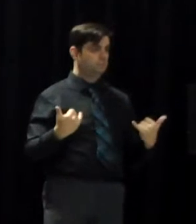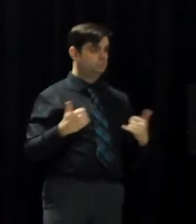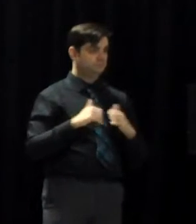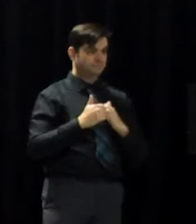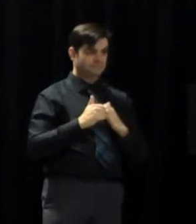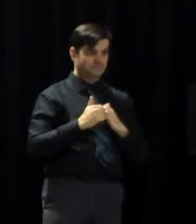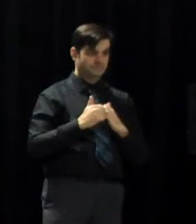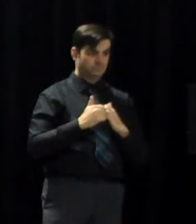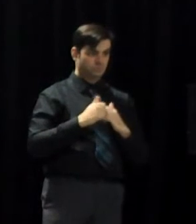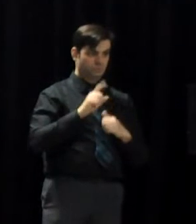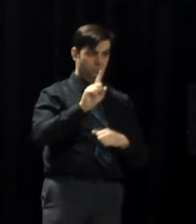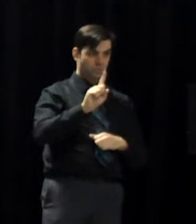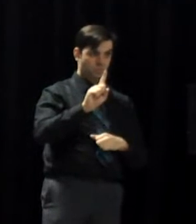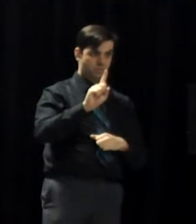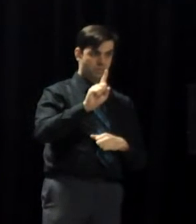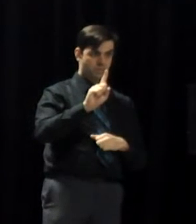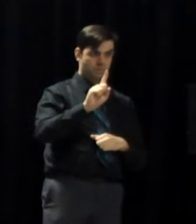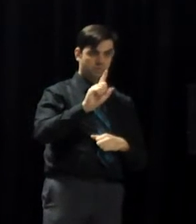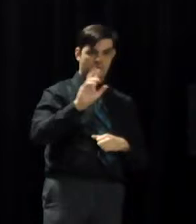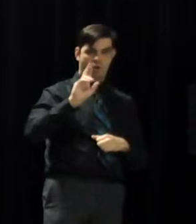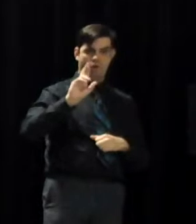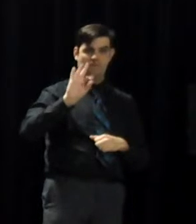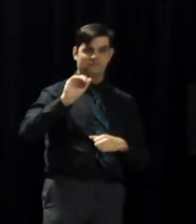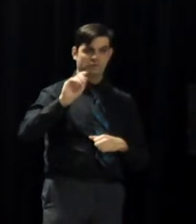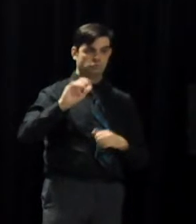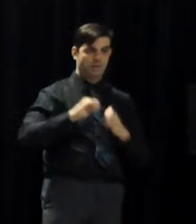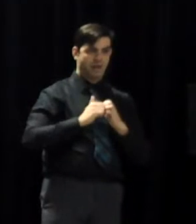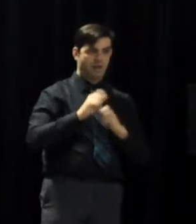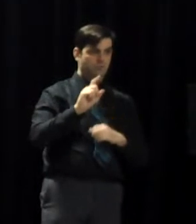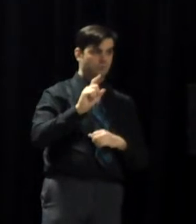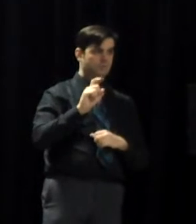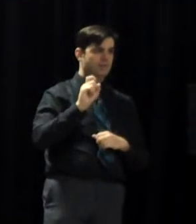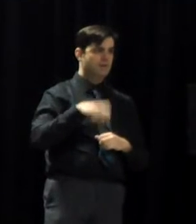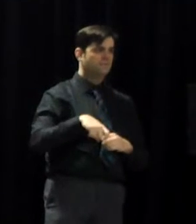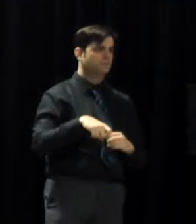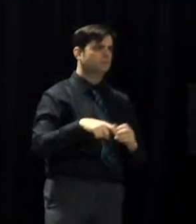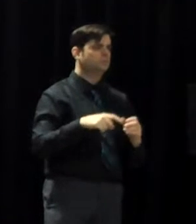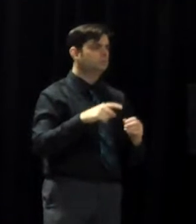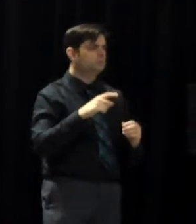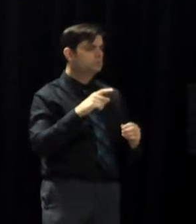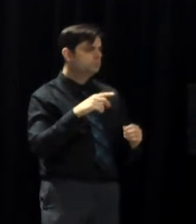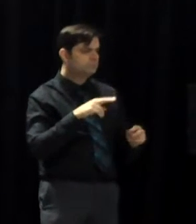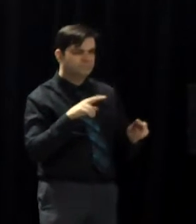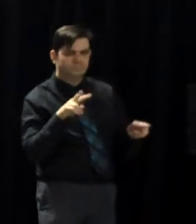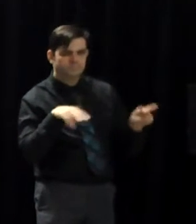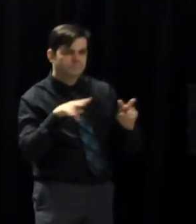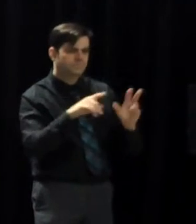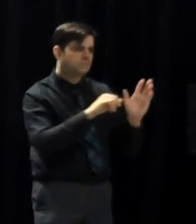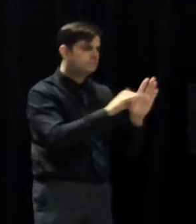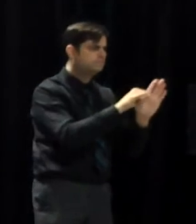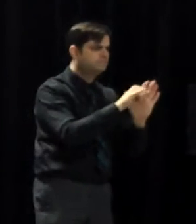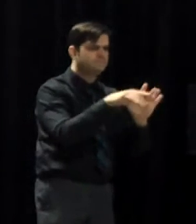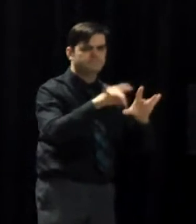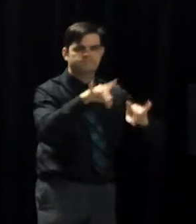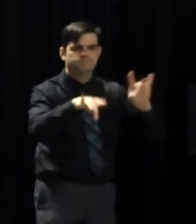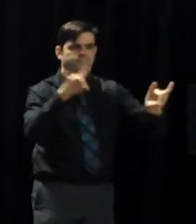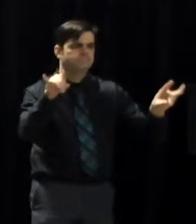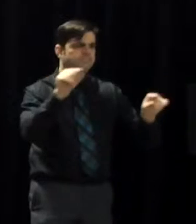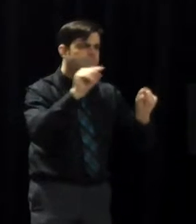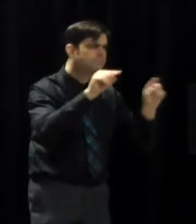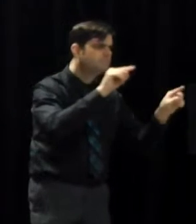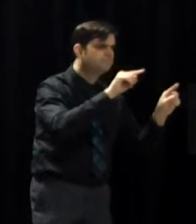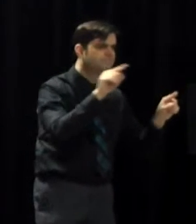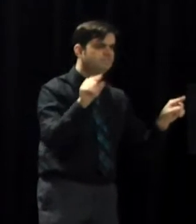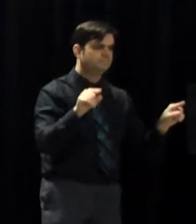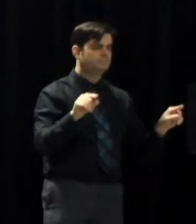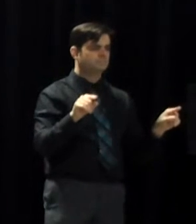infection, or better, is we have to identify the virus. We have to find it. So in a hypothetical